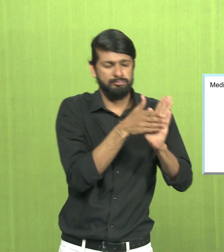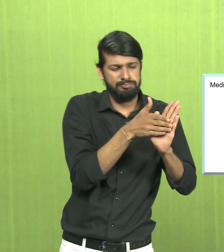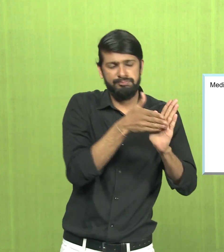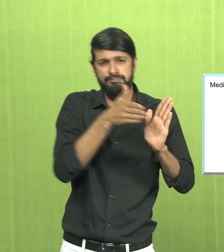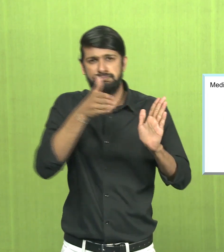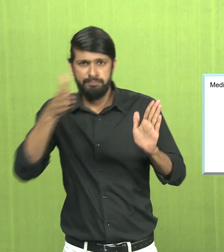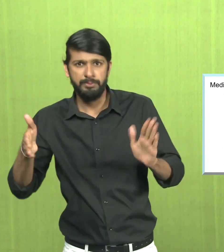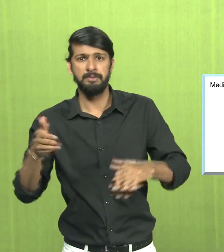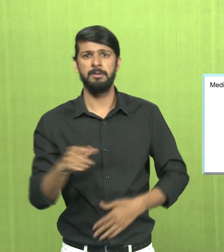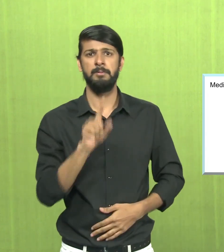to